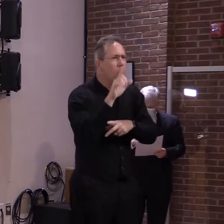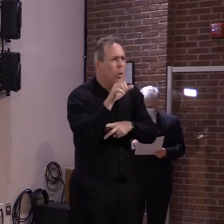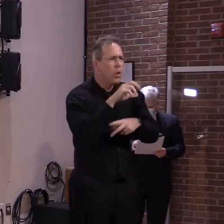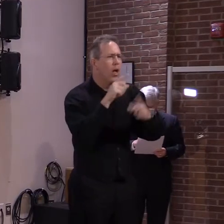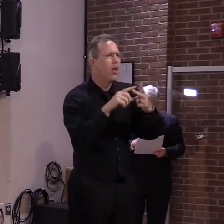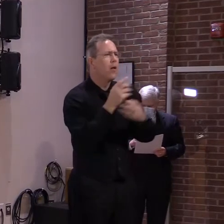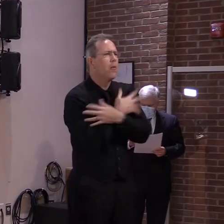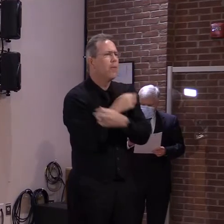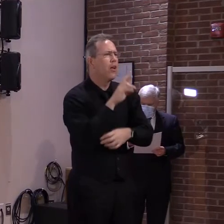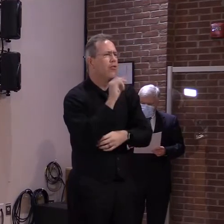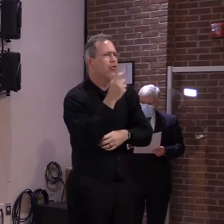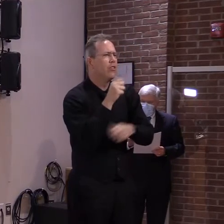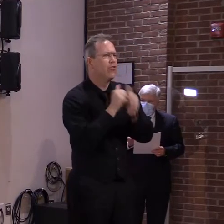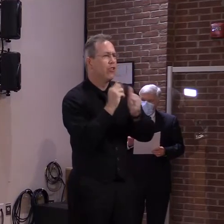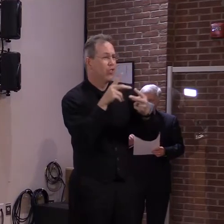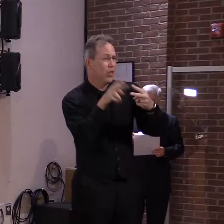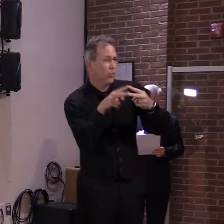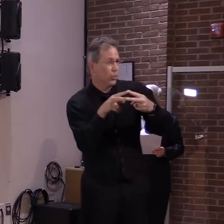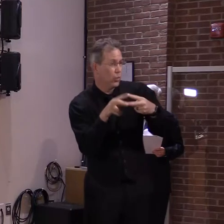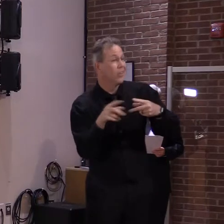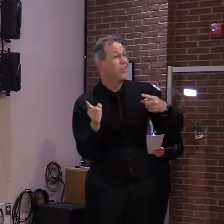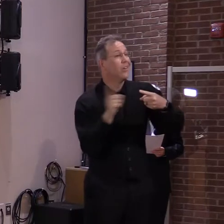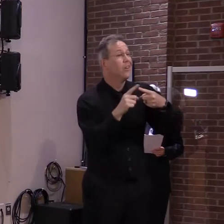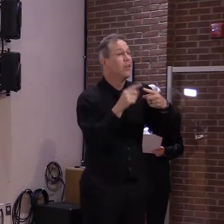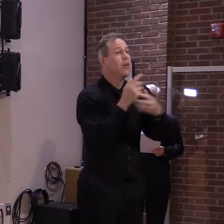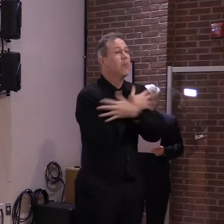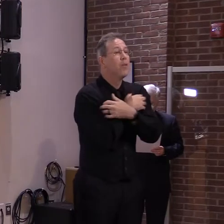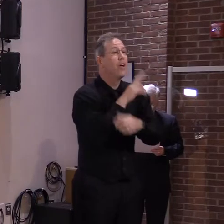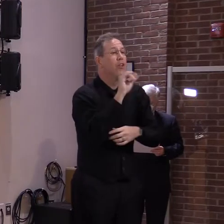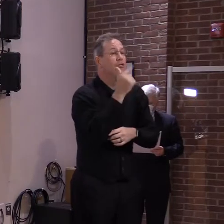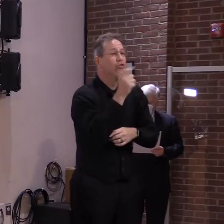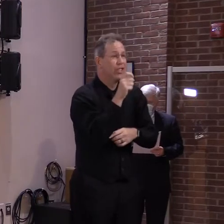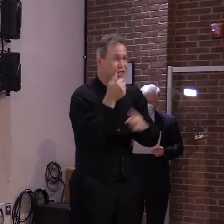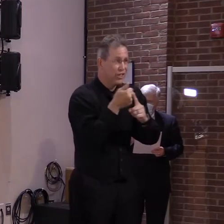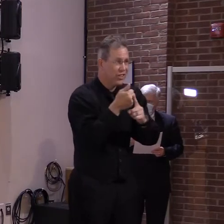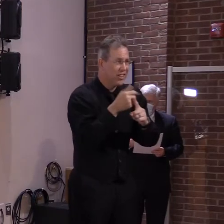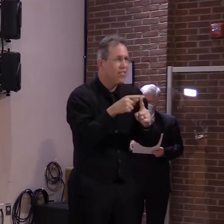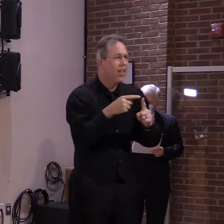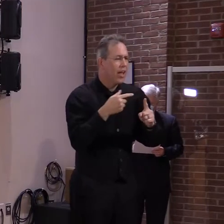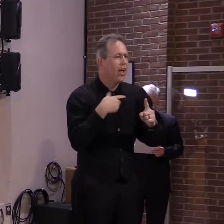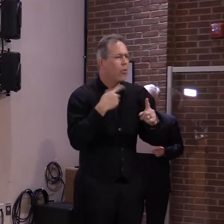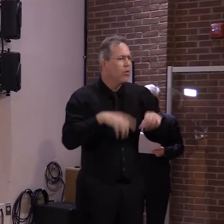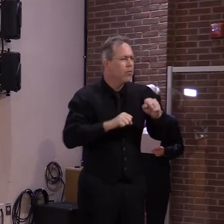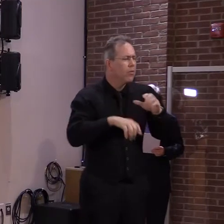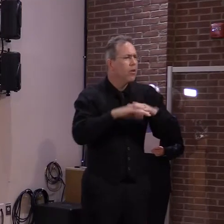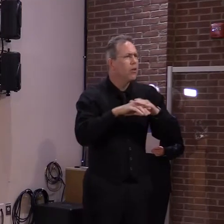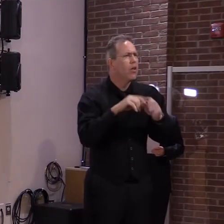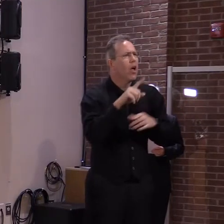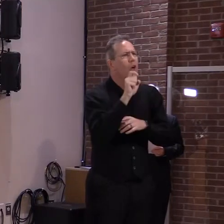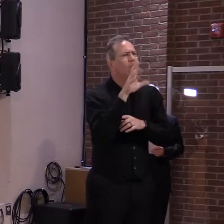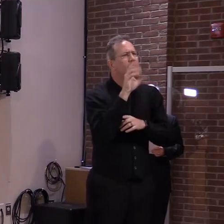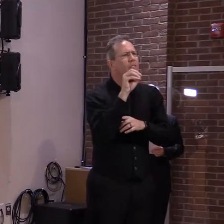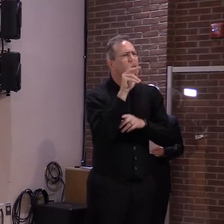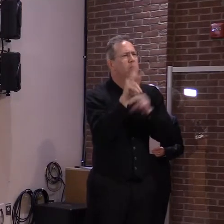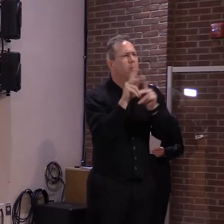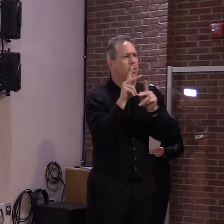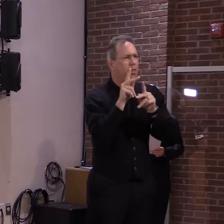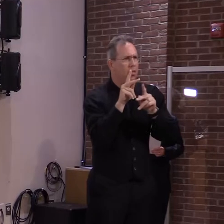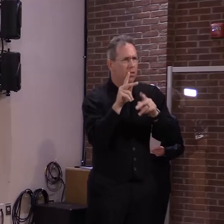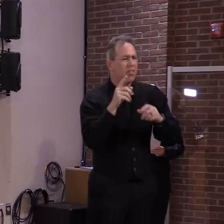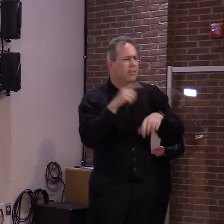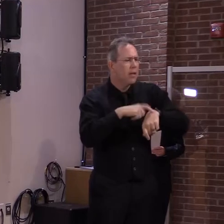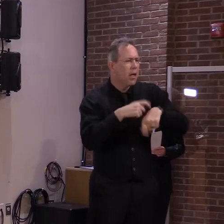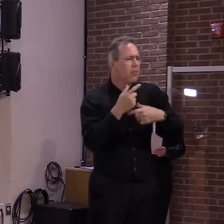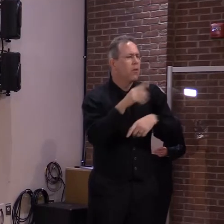offering about 150 vaccinations, no sign-up needed, from 4 to 7 p.m. And if you choose to stay for the